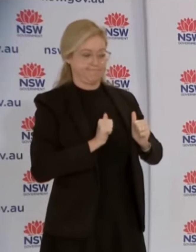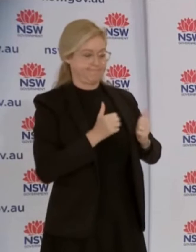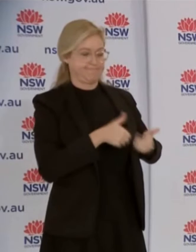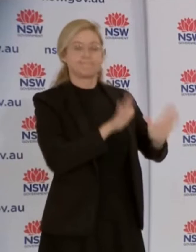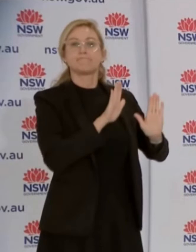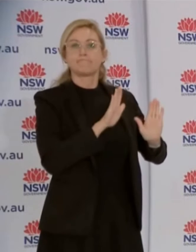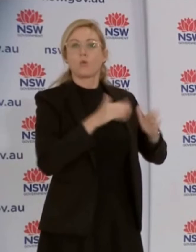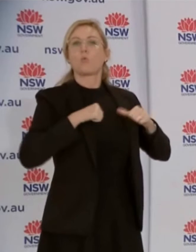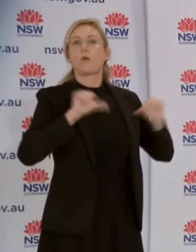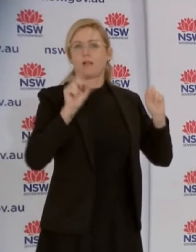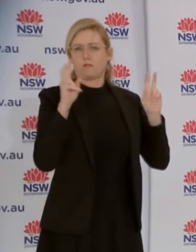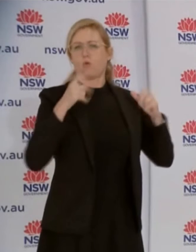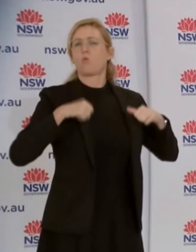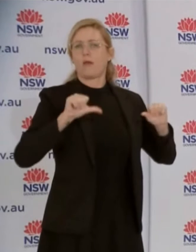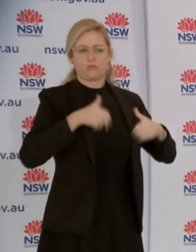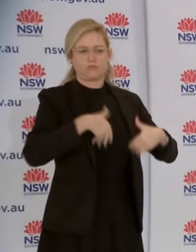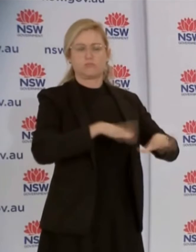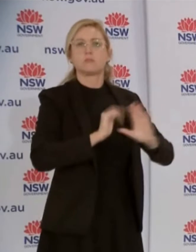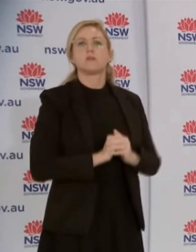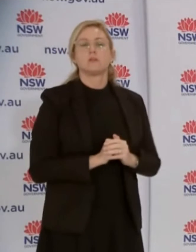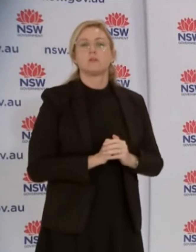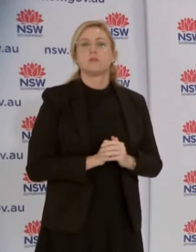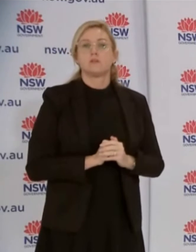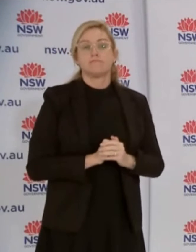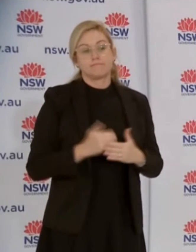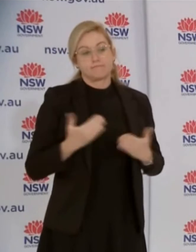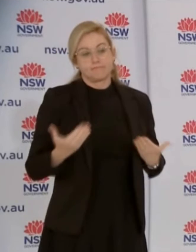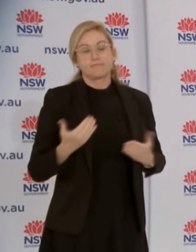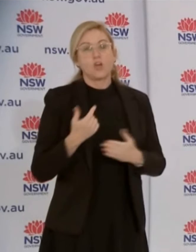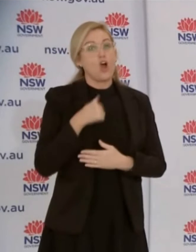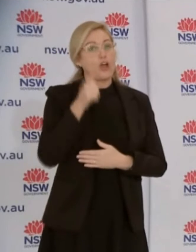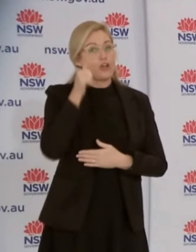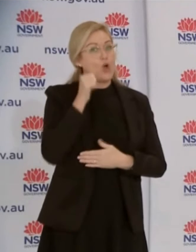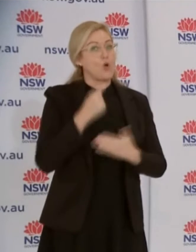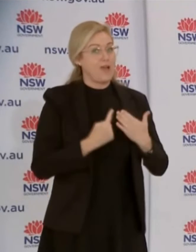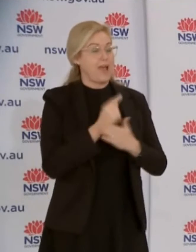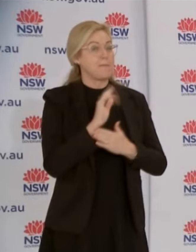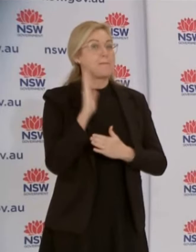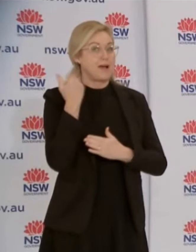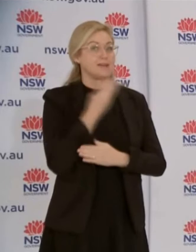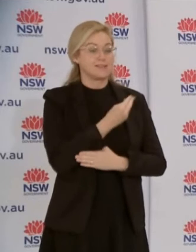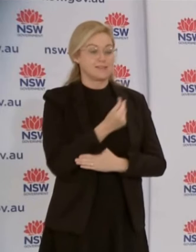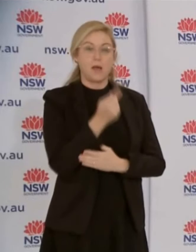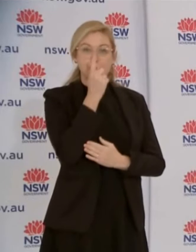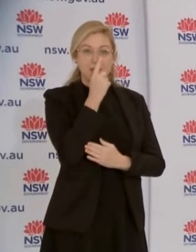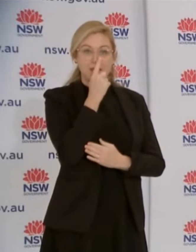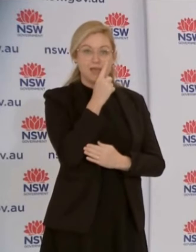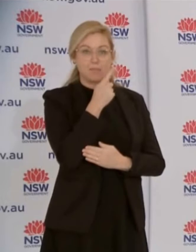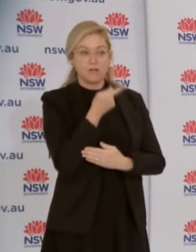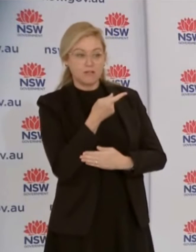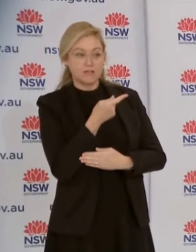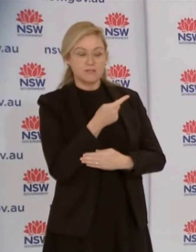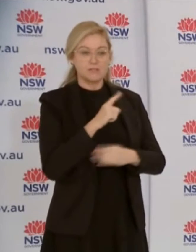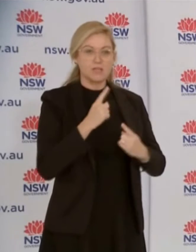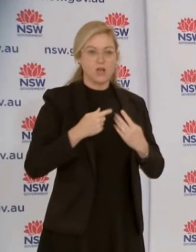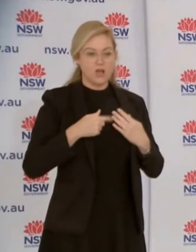those processes. So can I genuinely apologise for, I'm aware of a few cases that have been raised where people are sitting at day